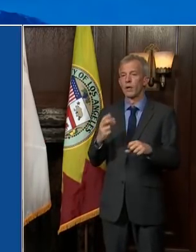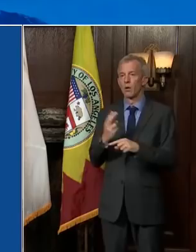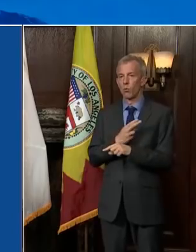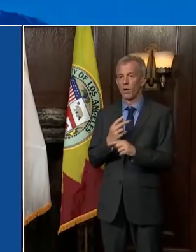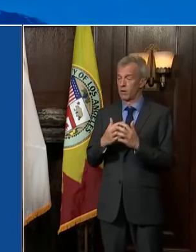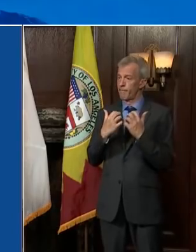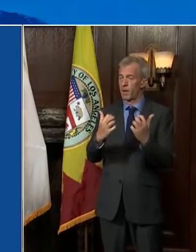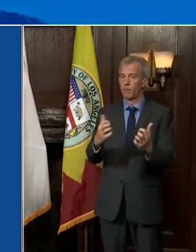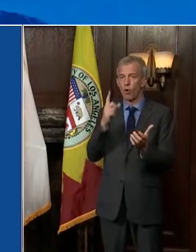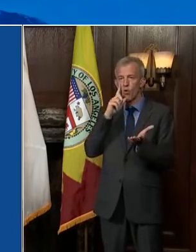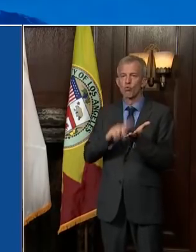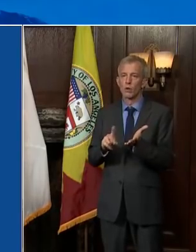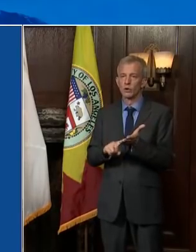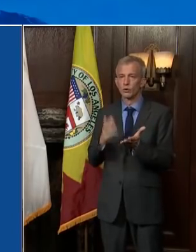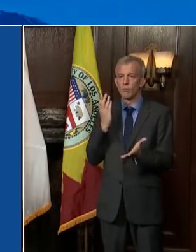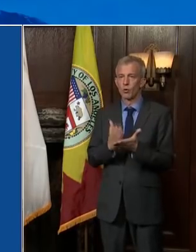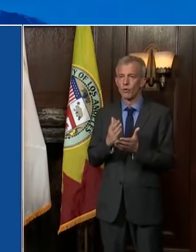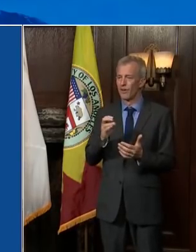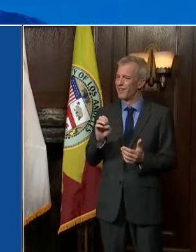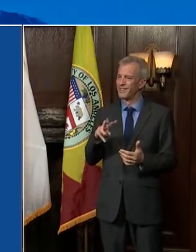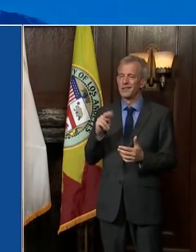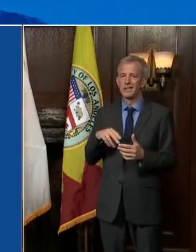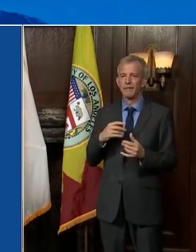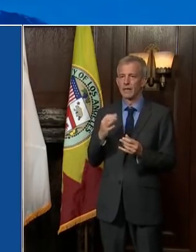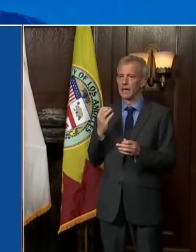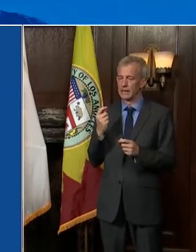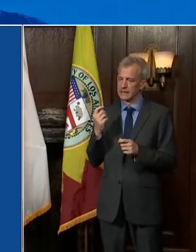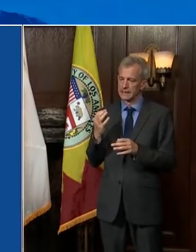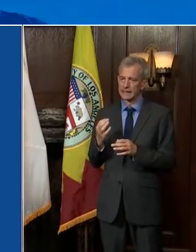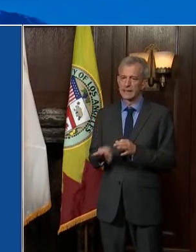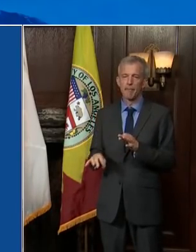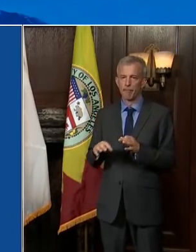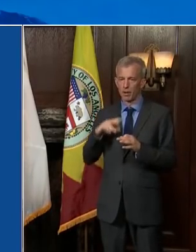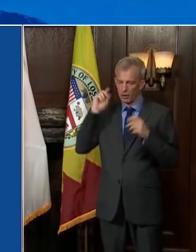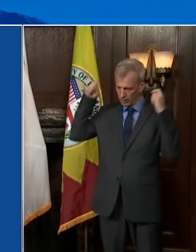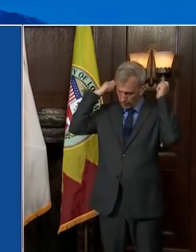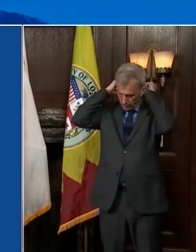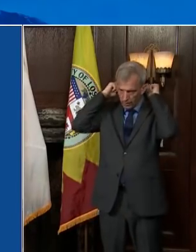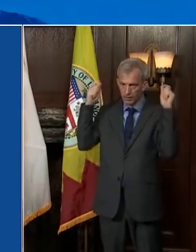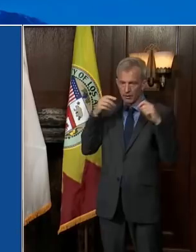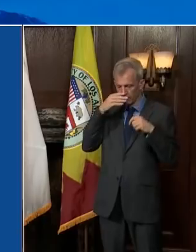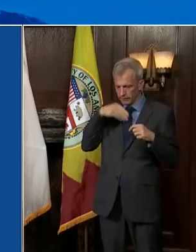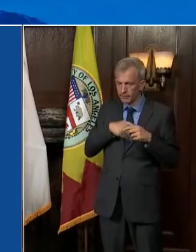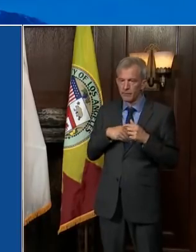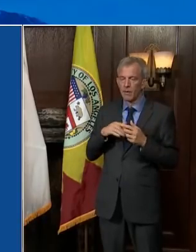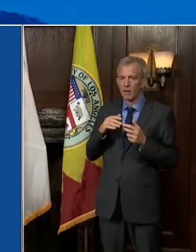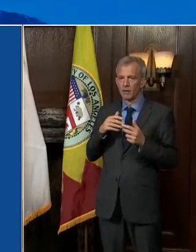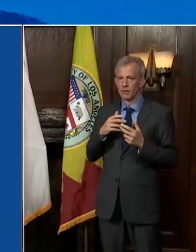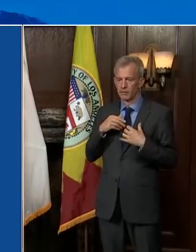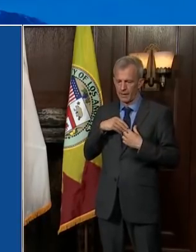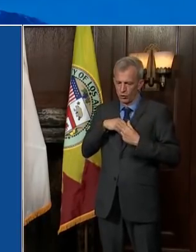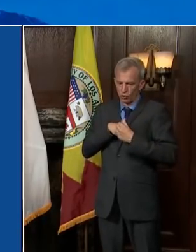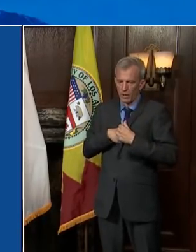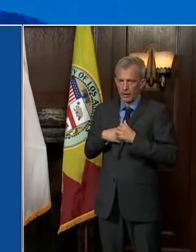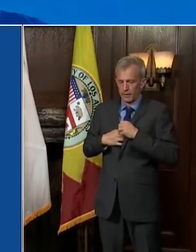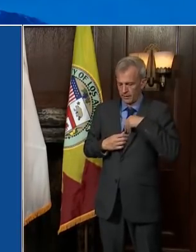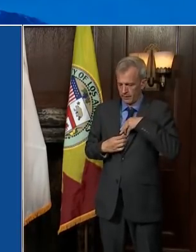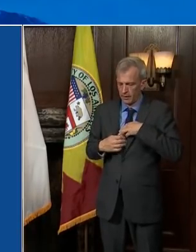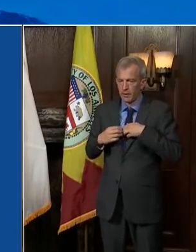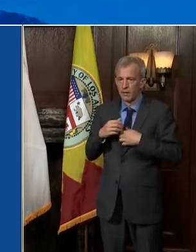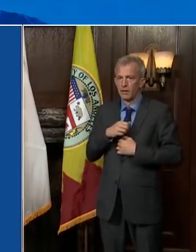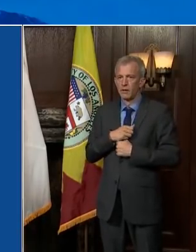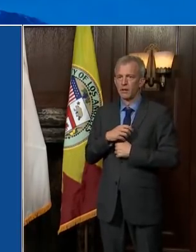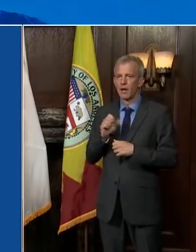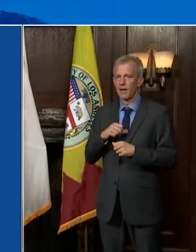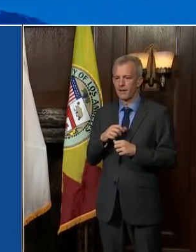research shows even a bandana tucked in can have an effect of slowing down droplet spread. These face coverings